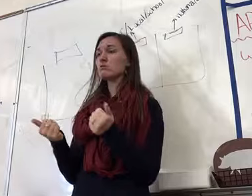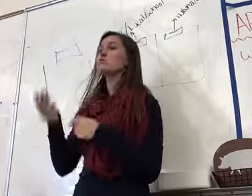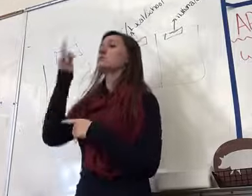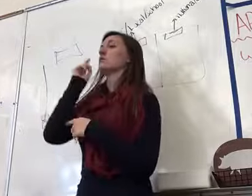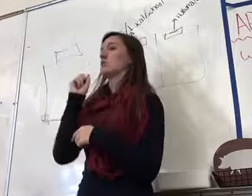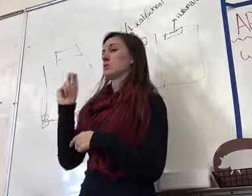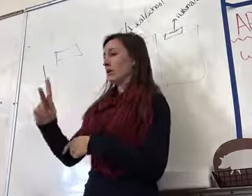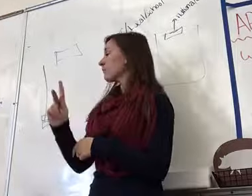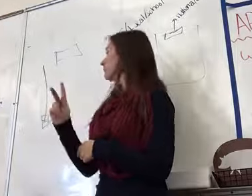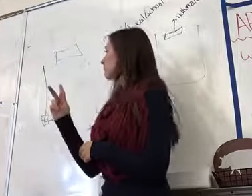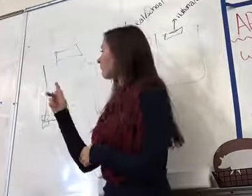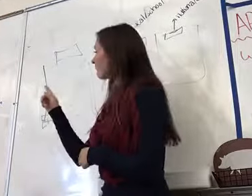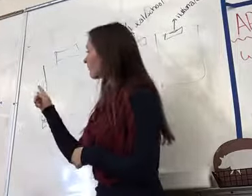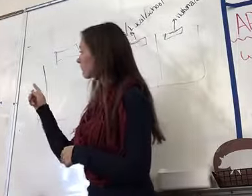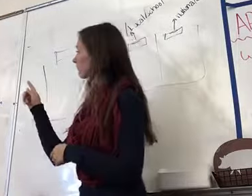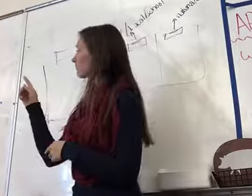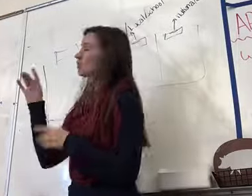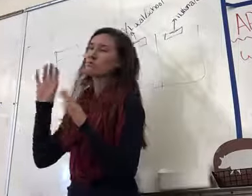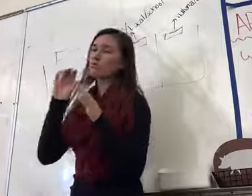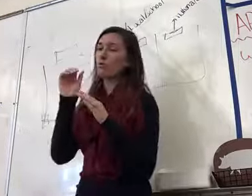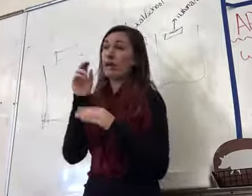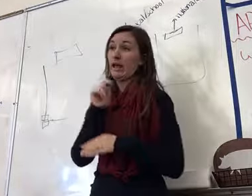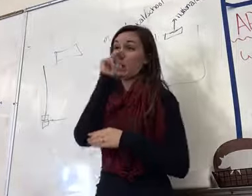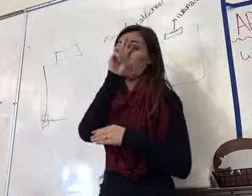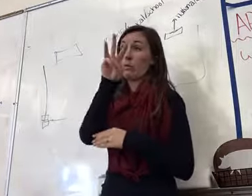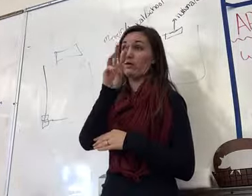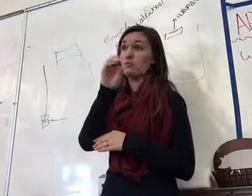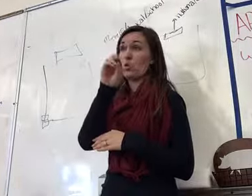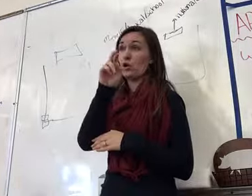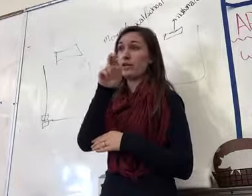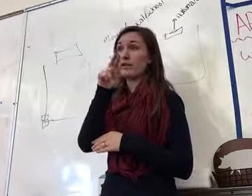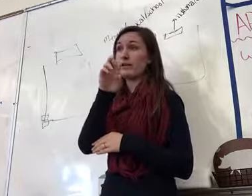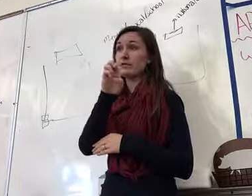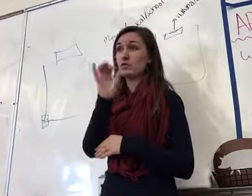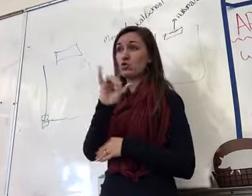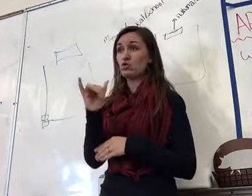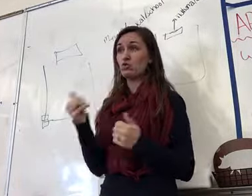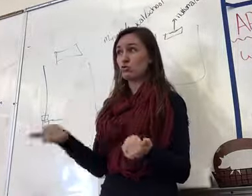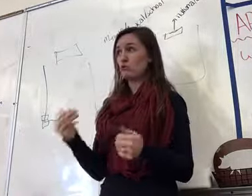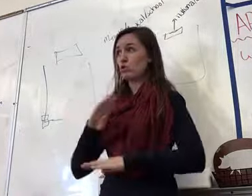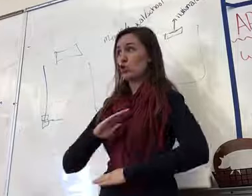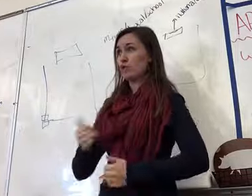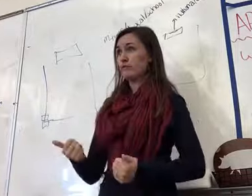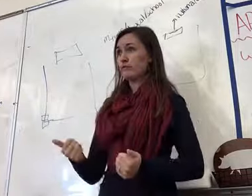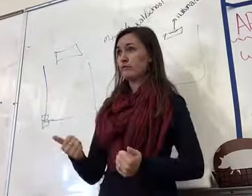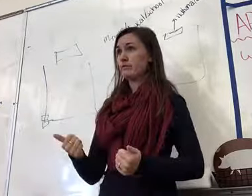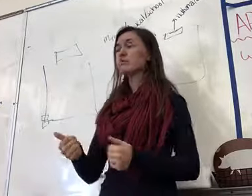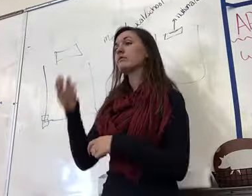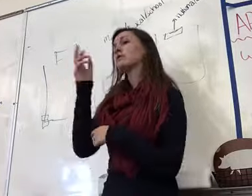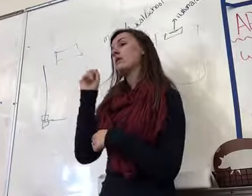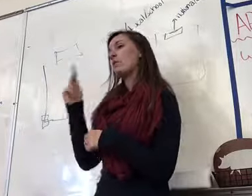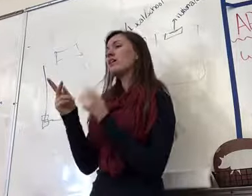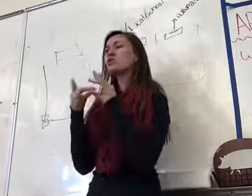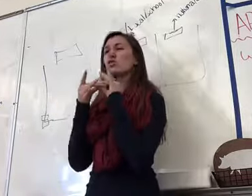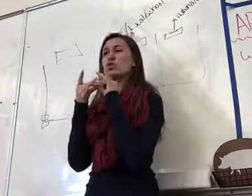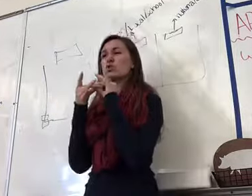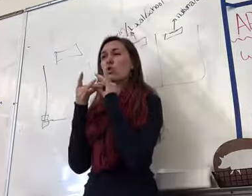the other one was Northwest Ordinance too. So with the articles as well, one great